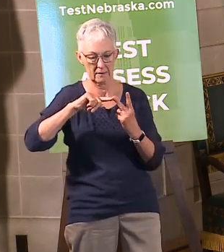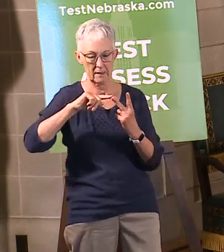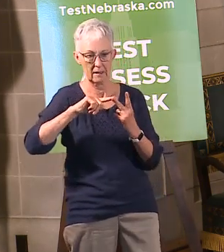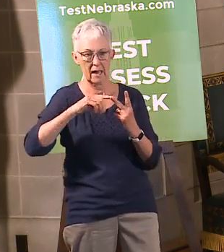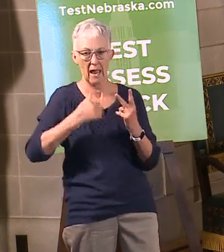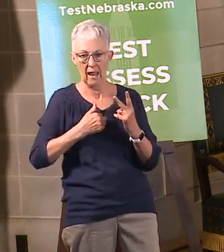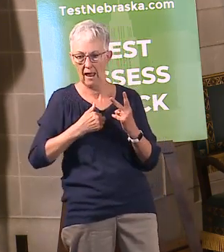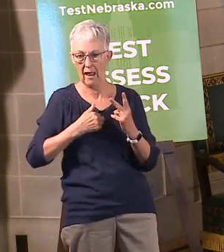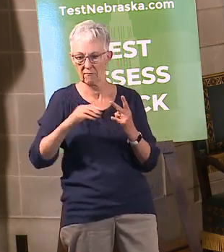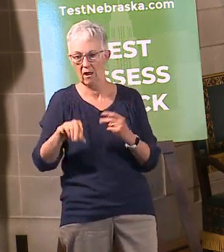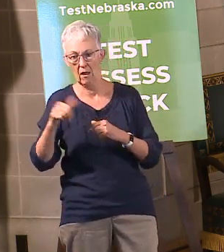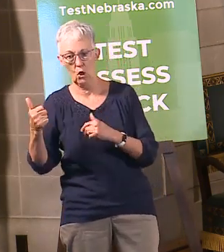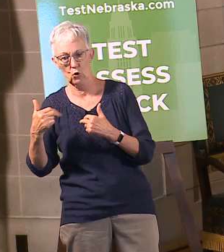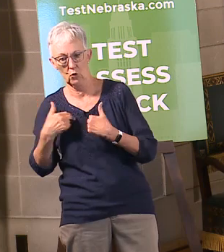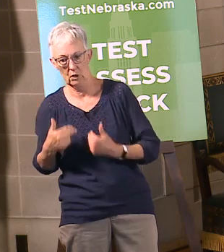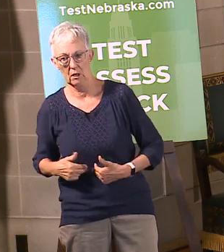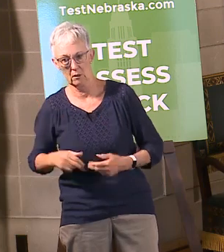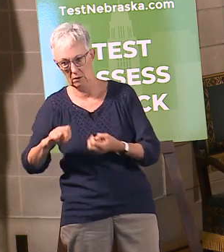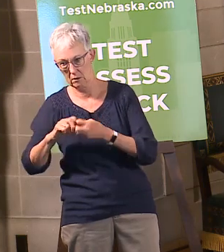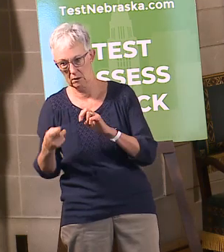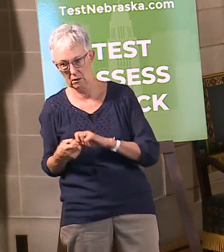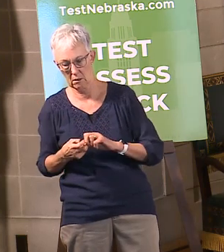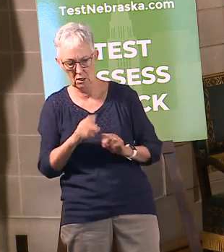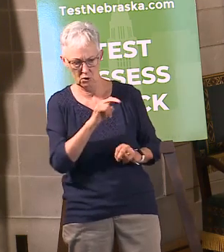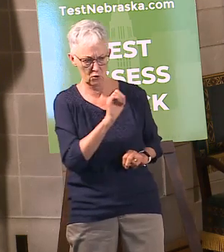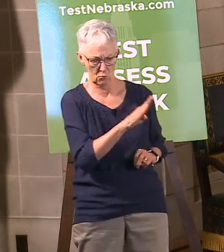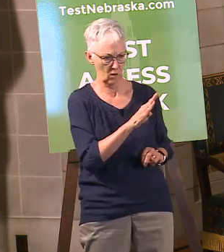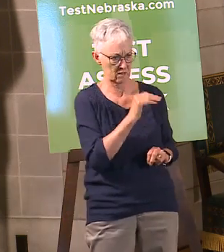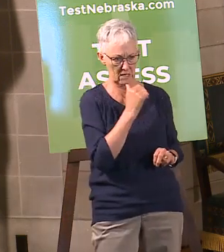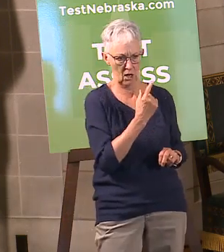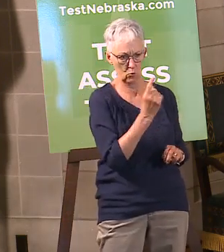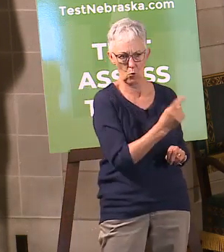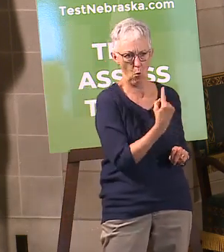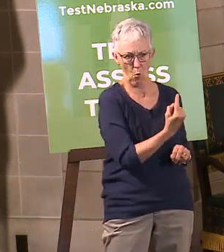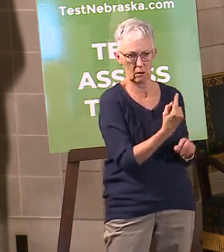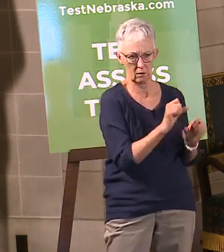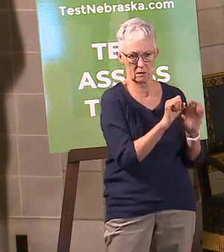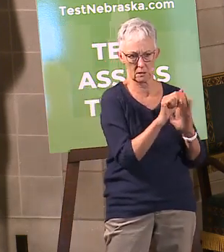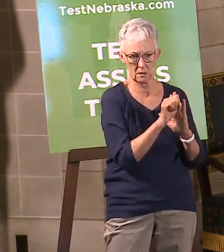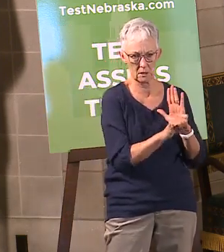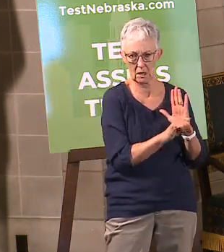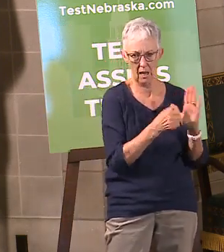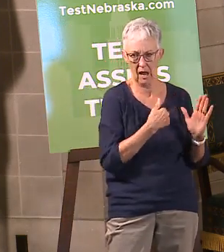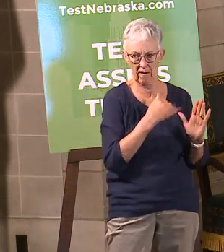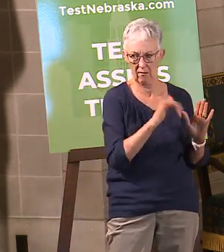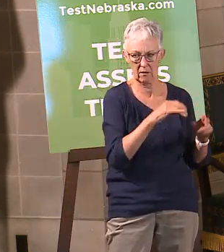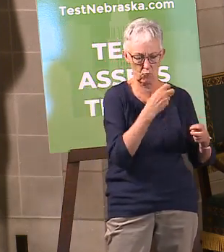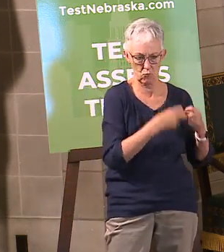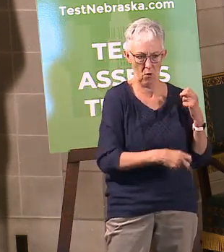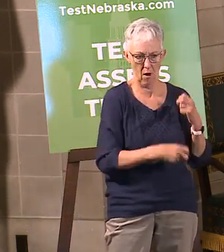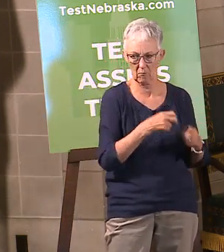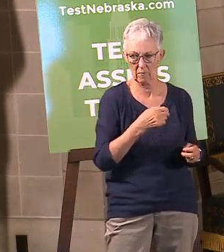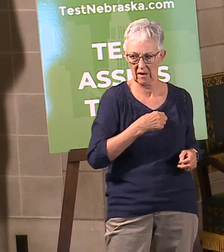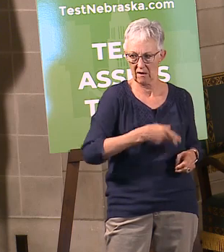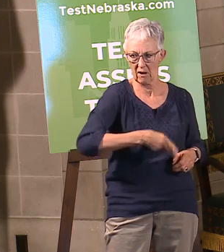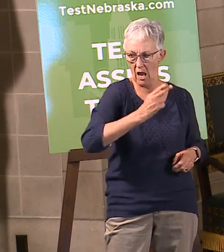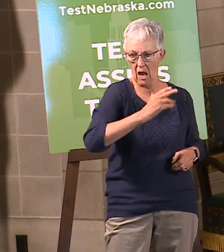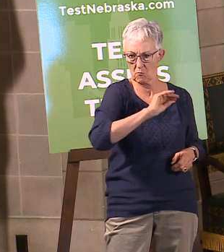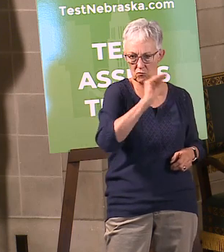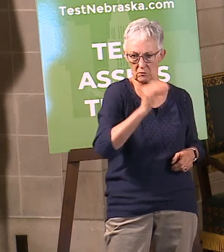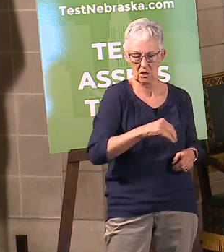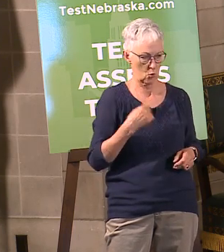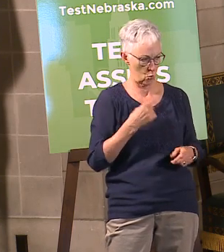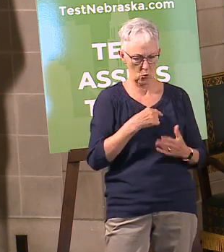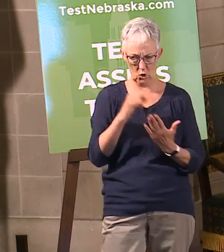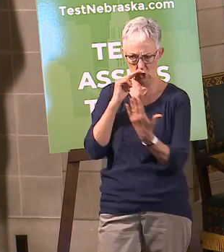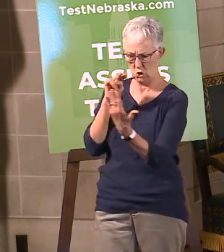puts them at higher risk. And this is not, Nebraska is not alone in this. There are other states that are like that as well. So I actually, we looked at that New York Times